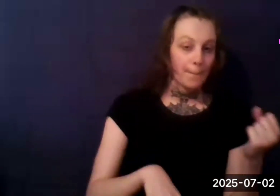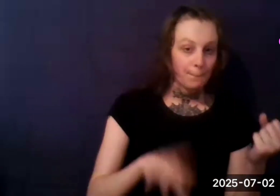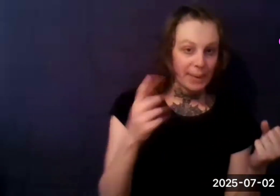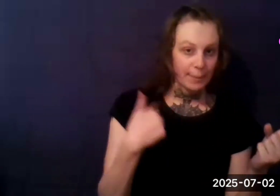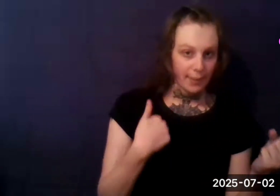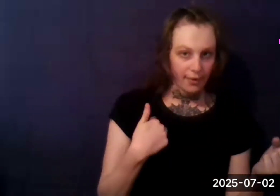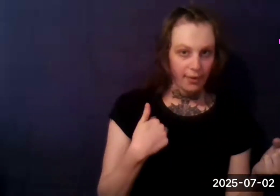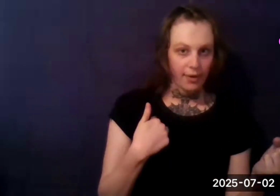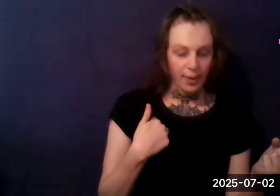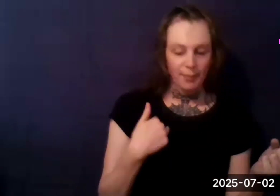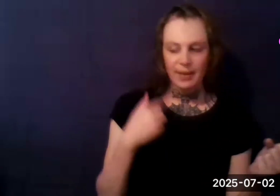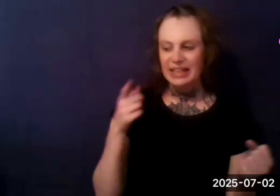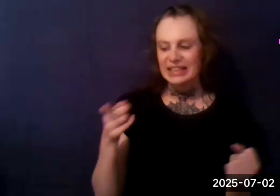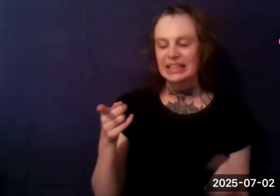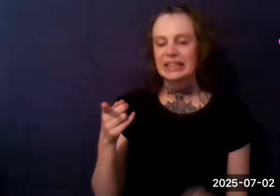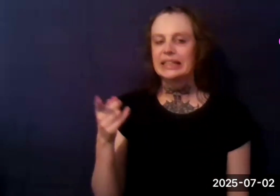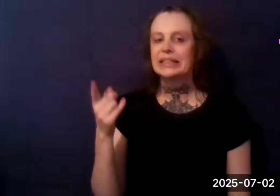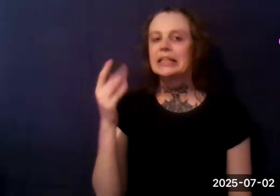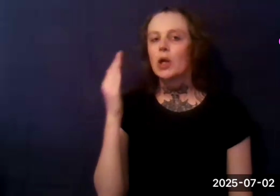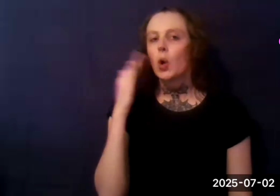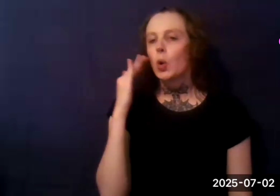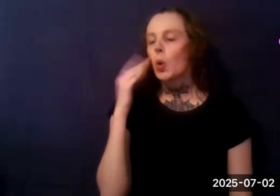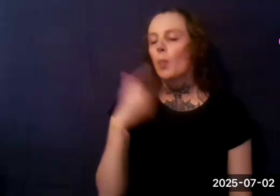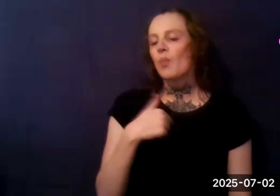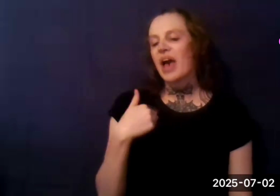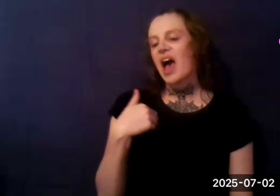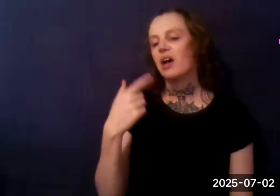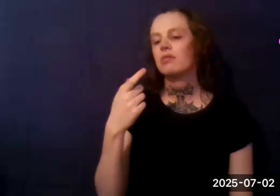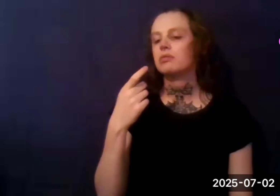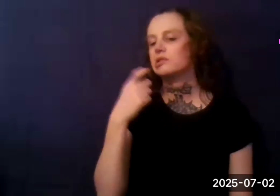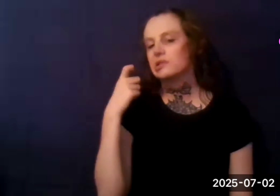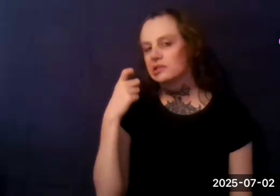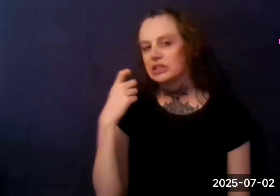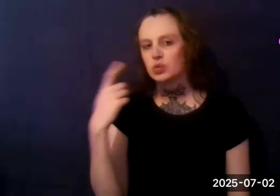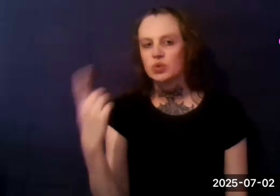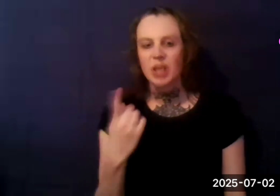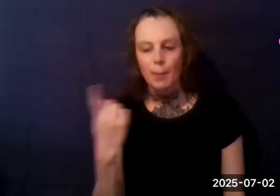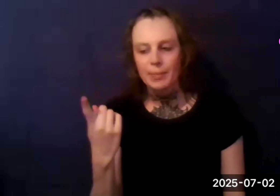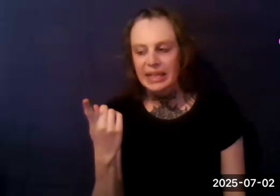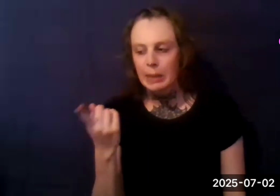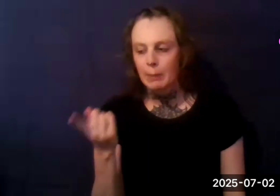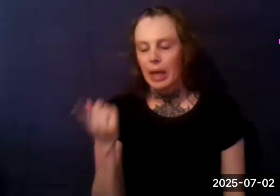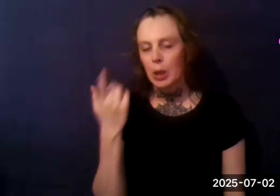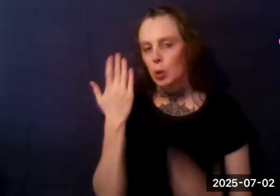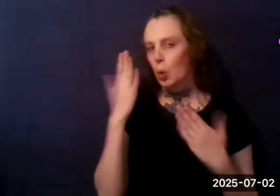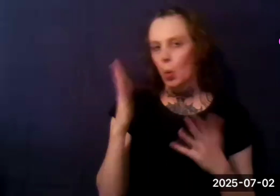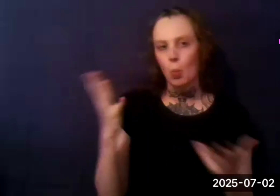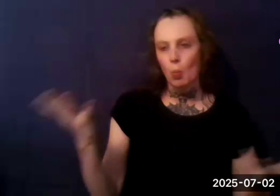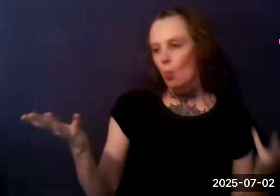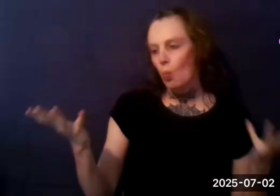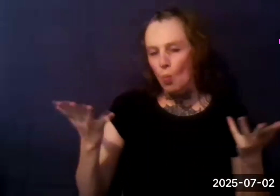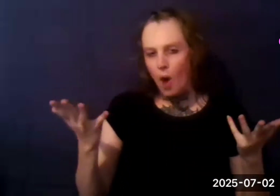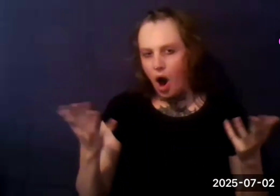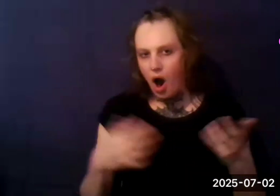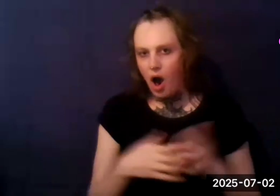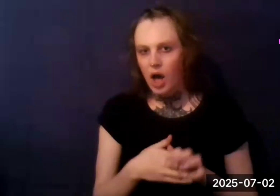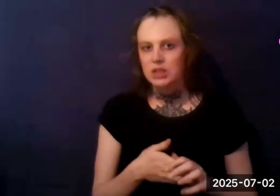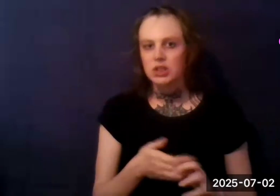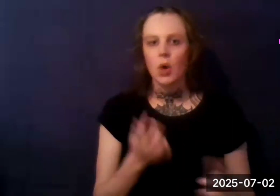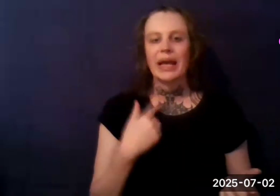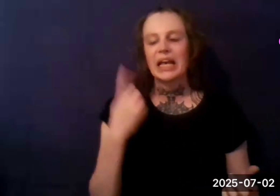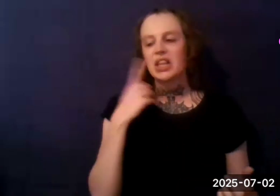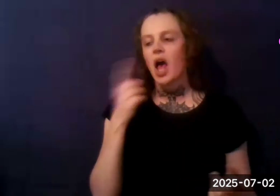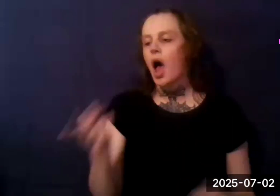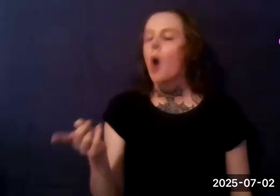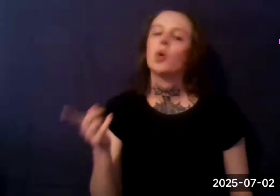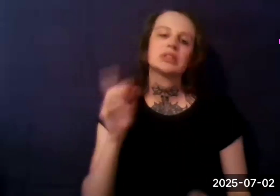like I had some sort of substance problem, but it wasn't like super specific, but it was kind of just like, okay, like it was the environment, you're